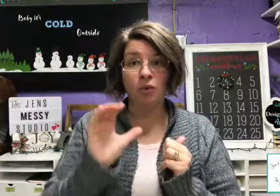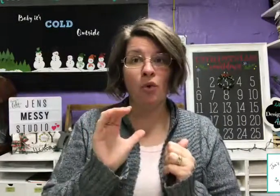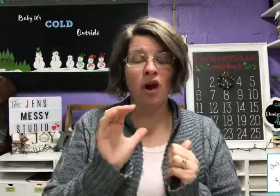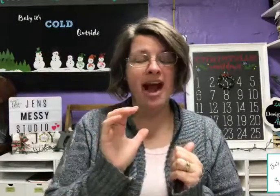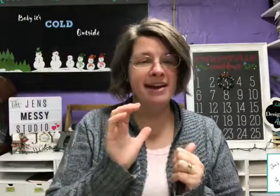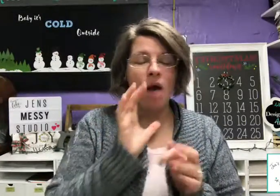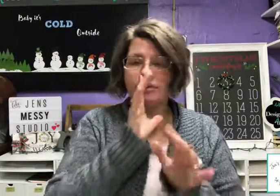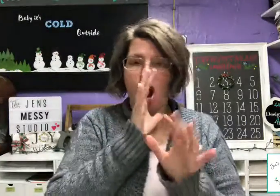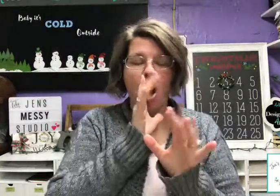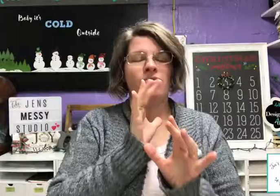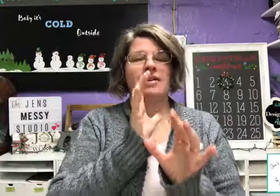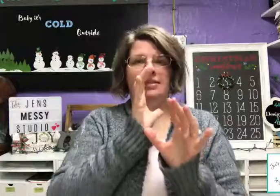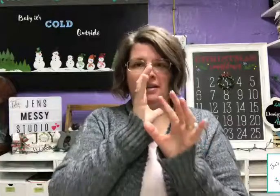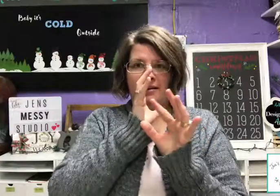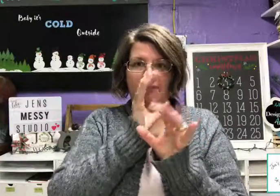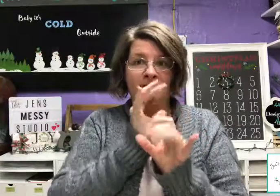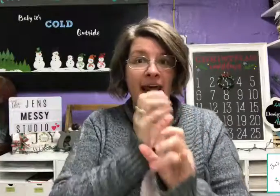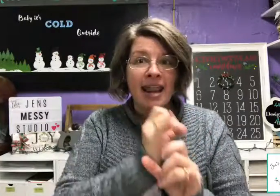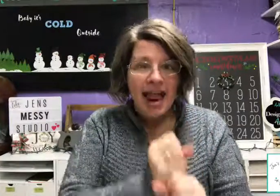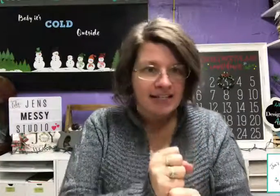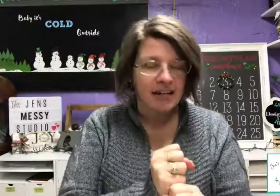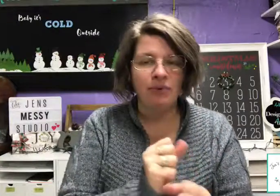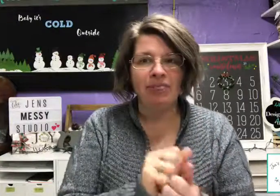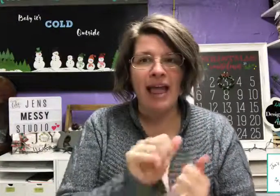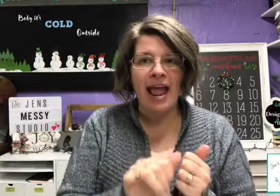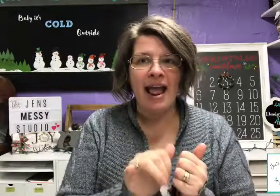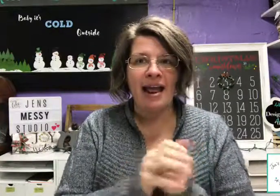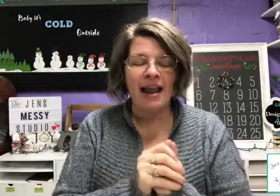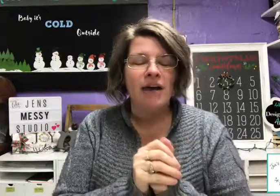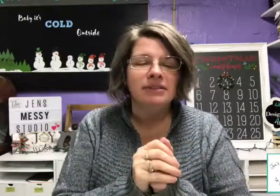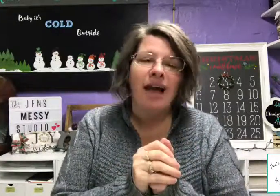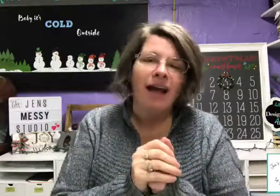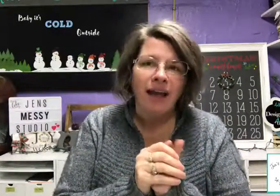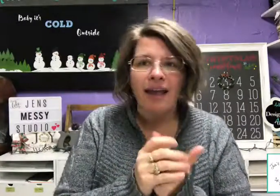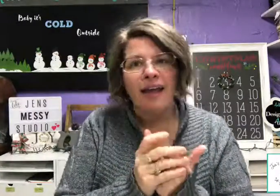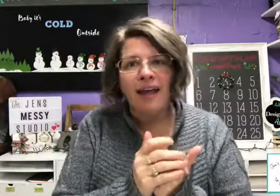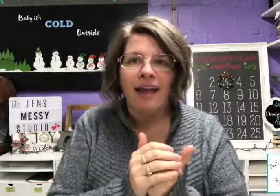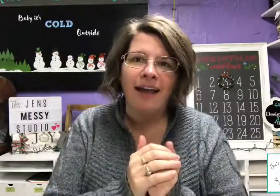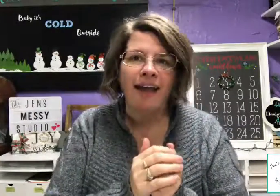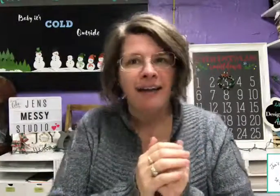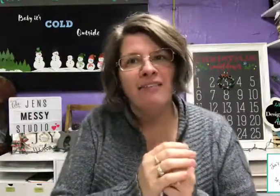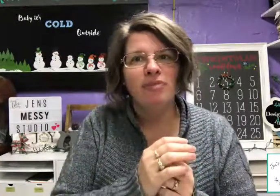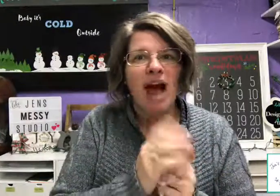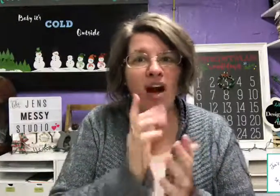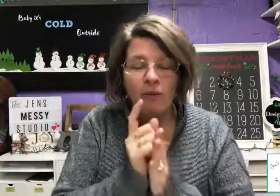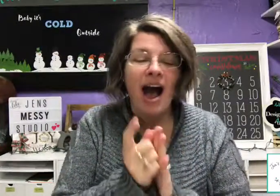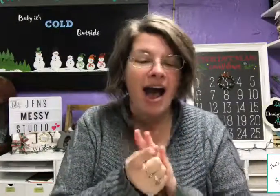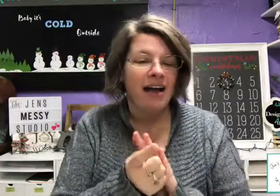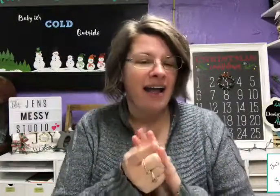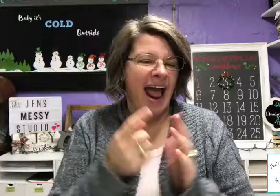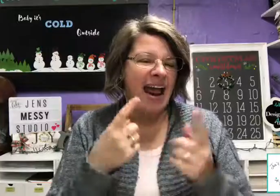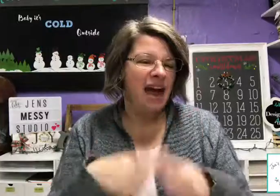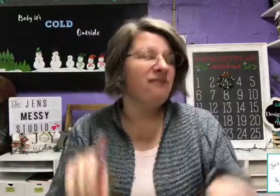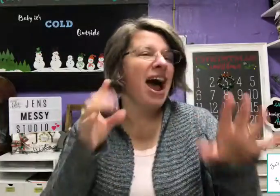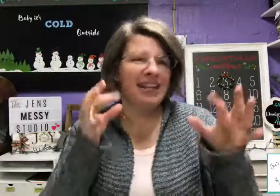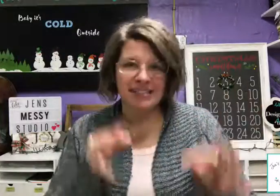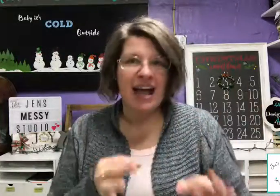go 8 hours on me. That night they were there and I was like, hey, for a while. And I finally said,